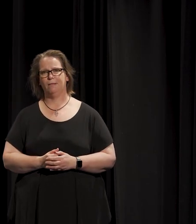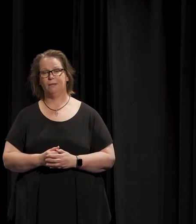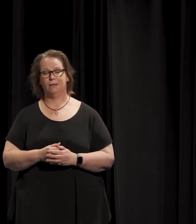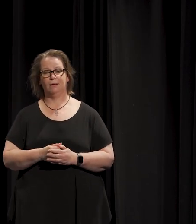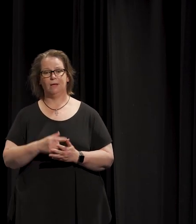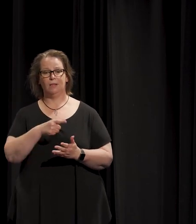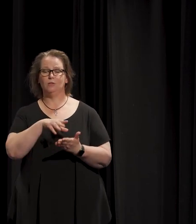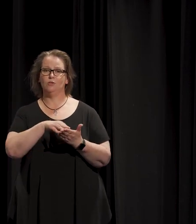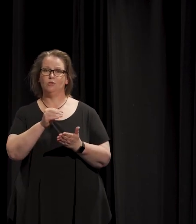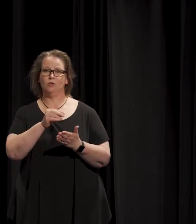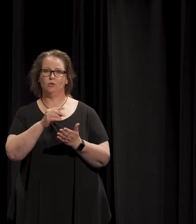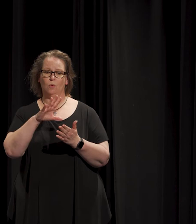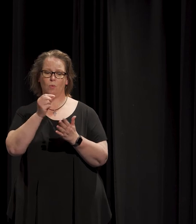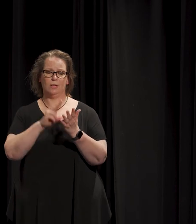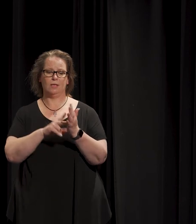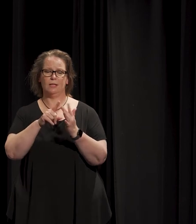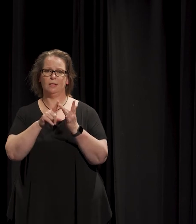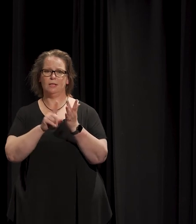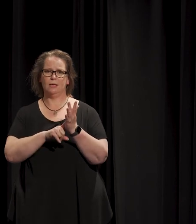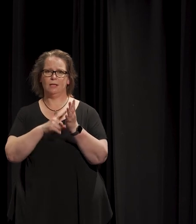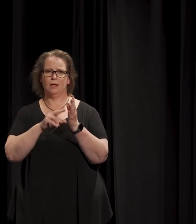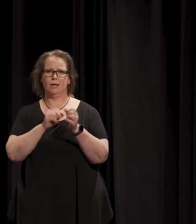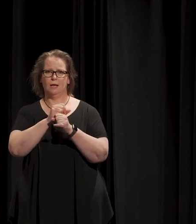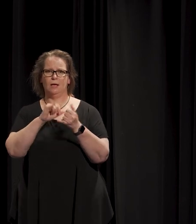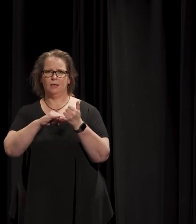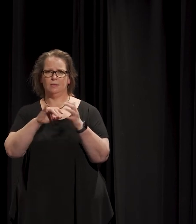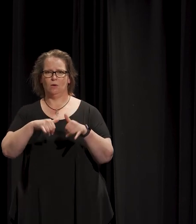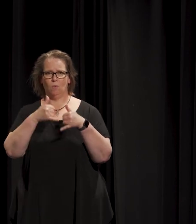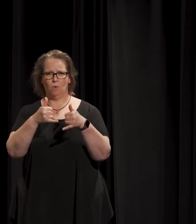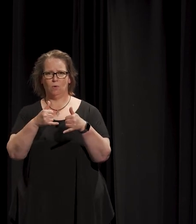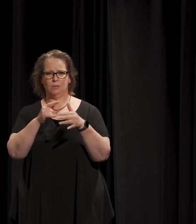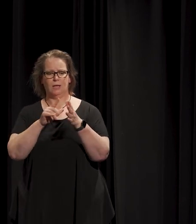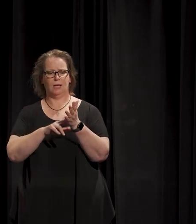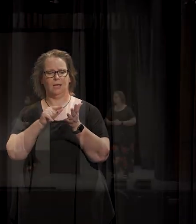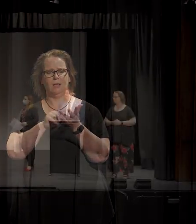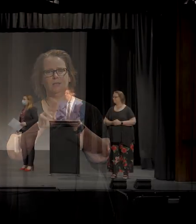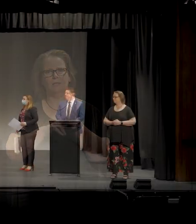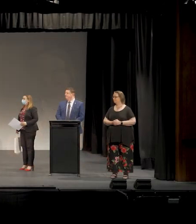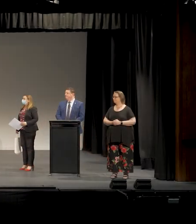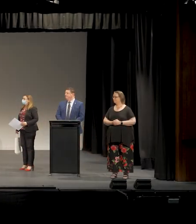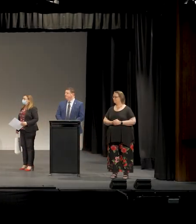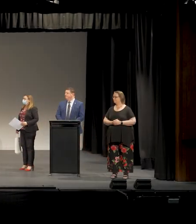The recipient of the Neil Angus Endeavour Award is Anthony De Cesare.